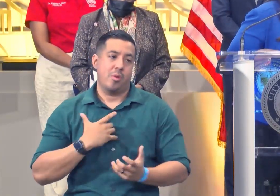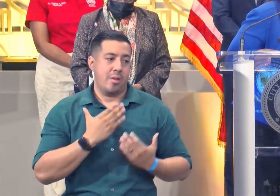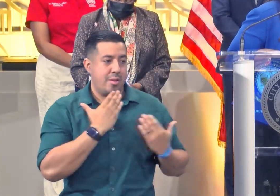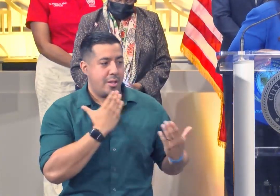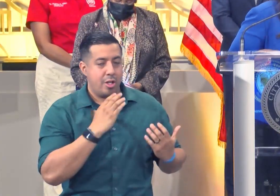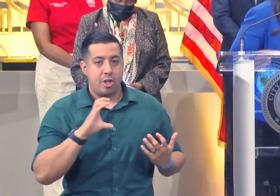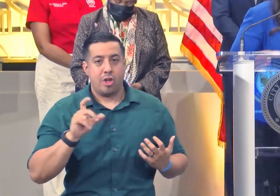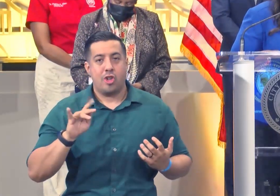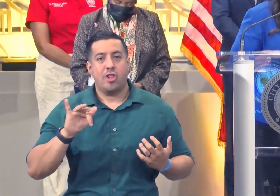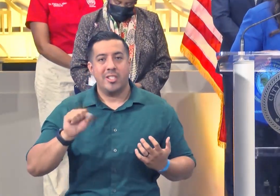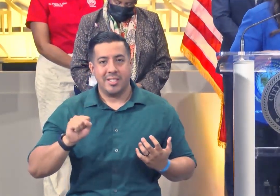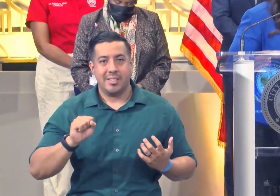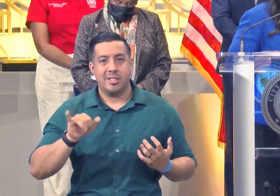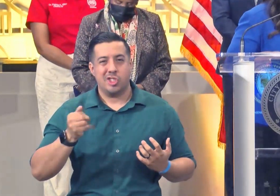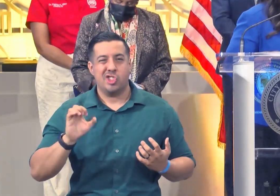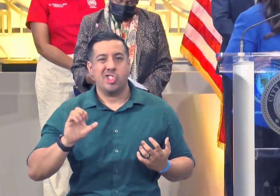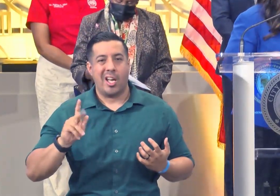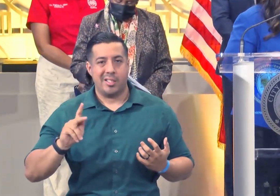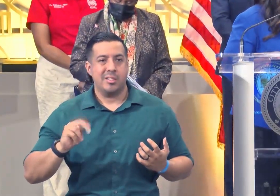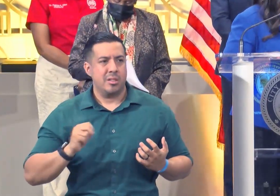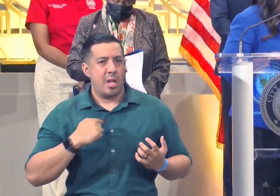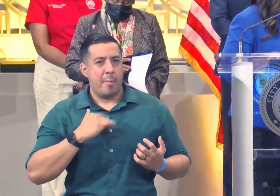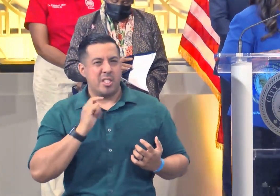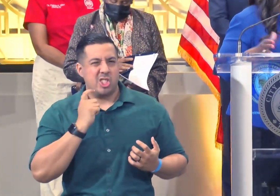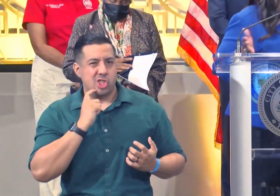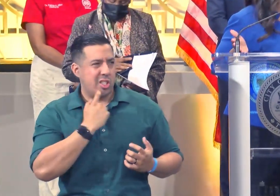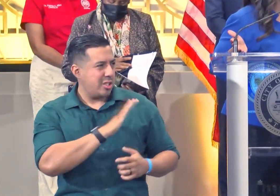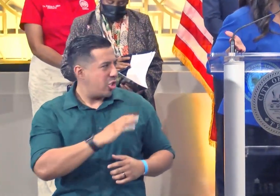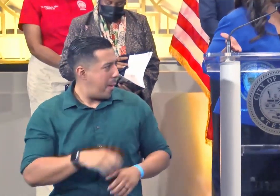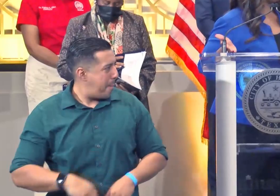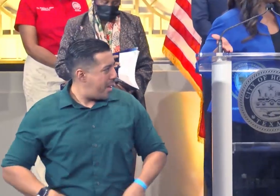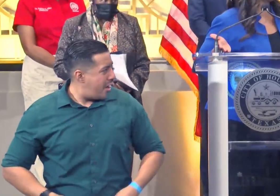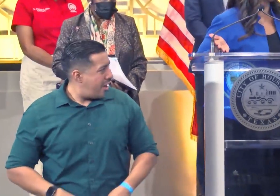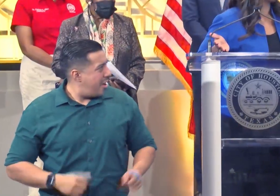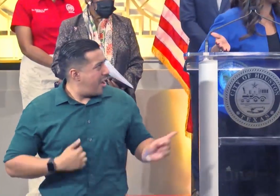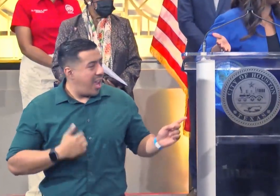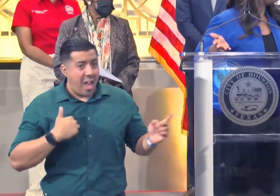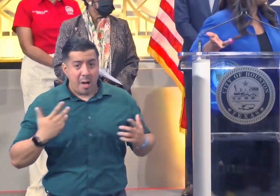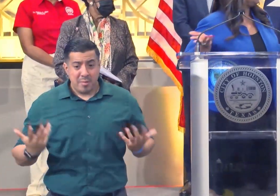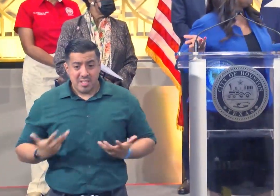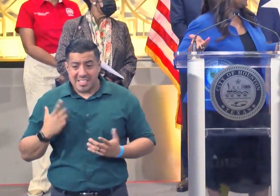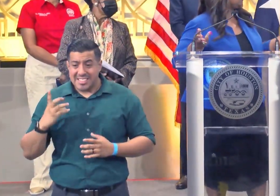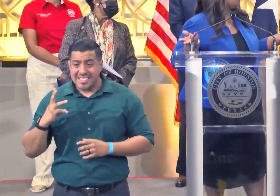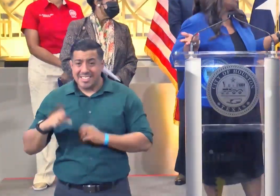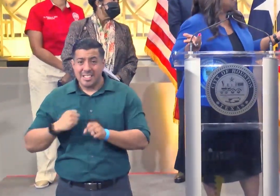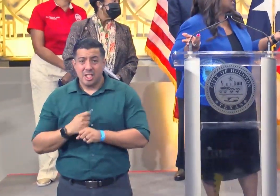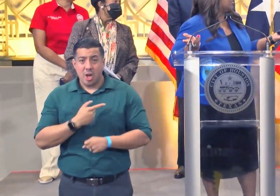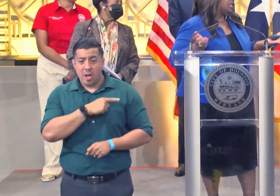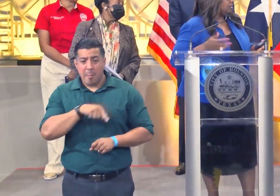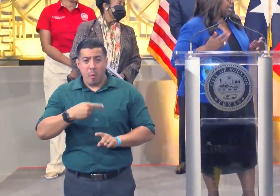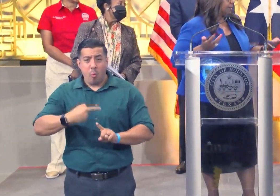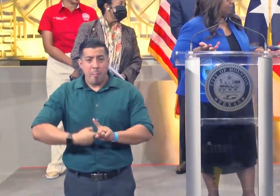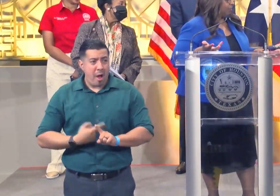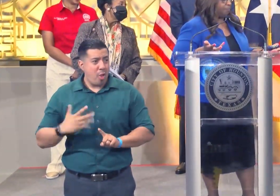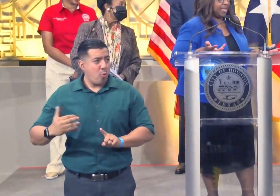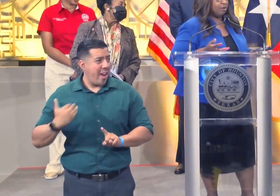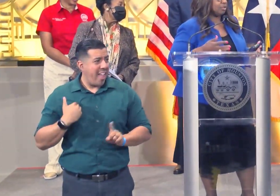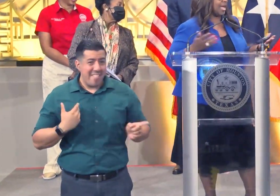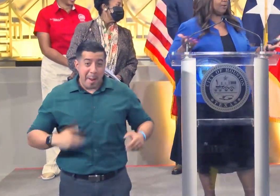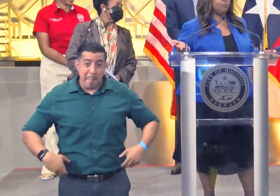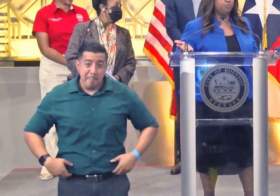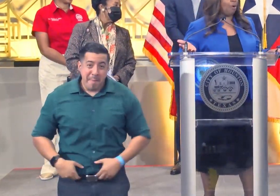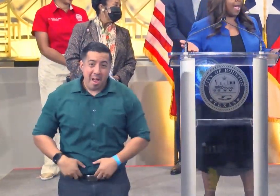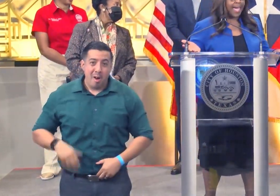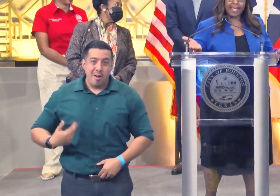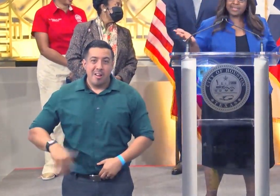Curtis Jackson. I'm a little jealous. I noticed your belt there. You come into the city. I've been here 6 years. And you come in here, be here 1 month. You got a belt.